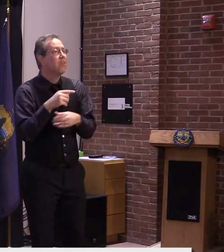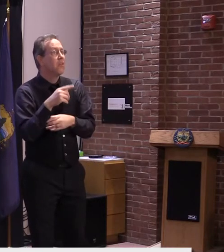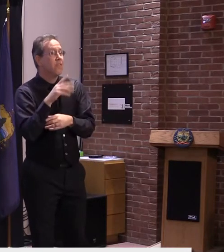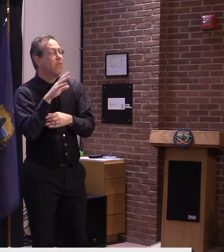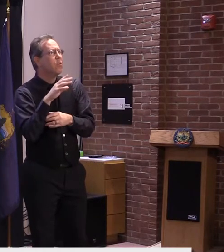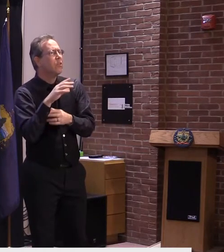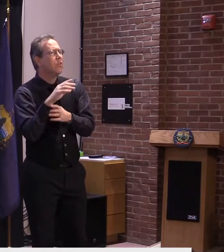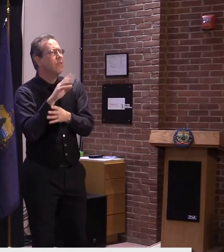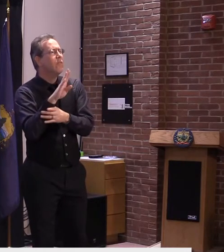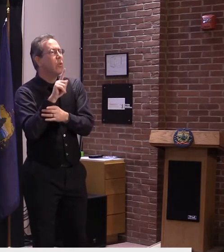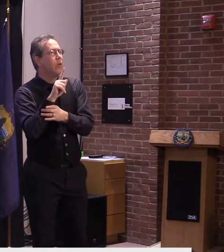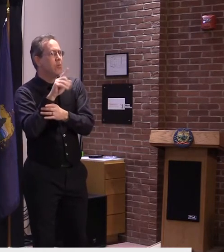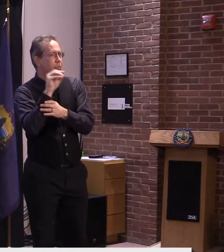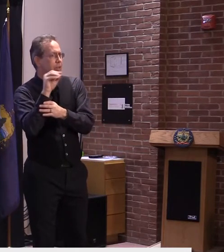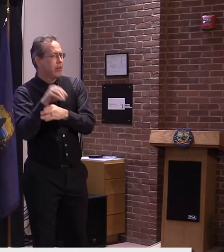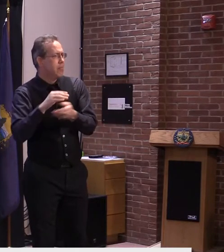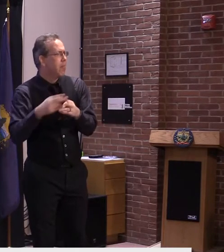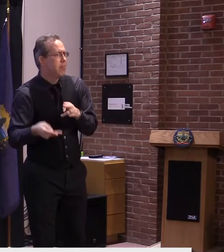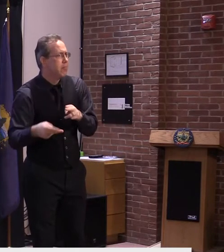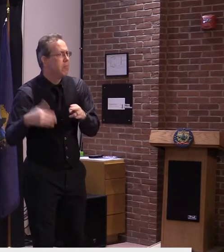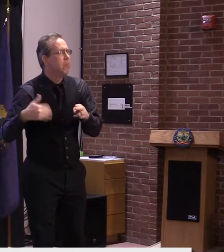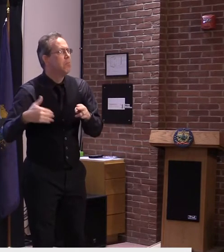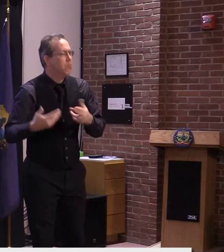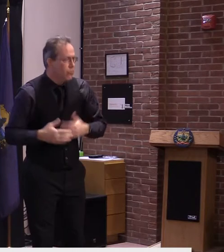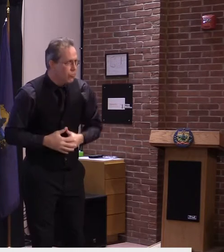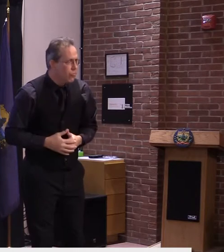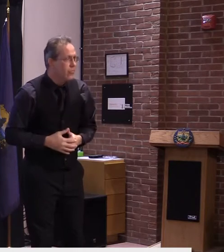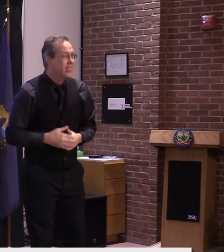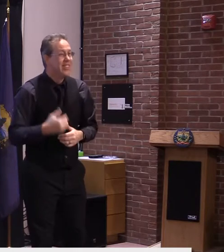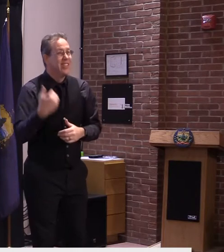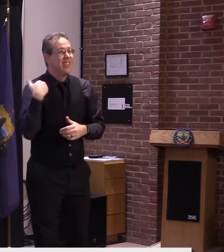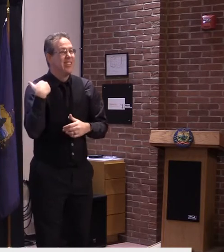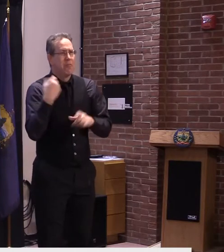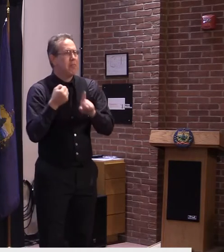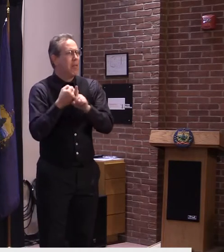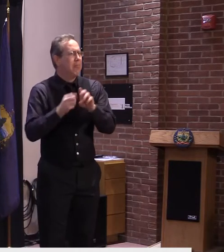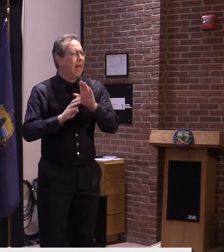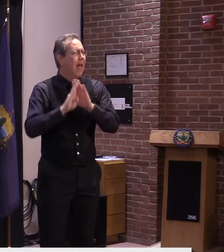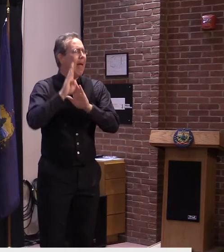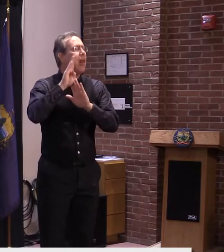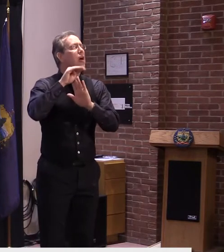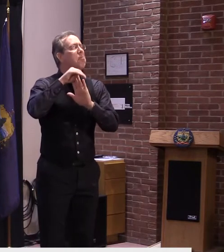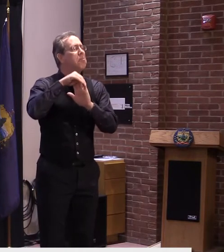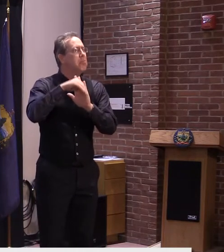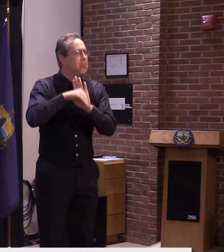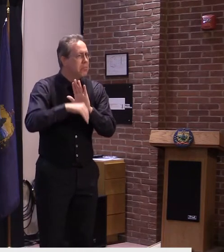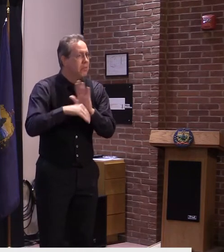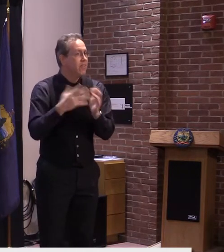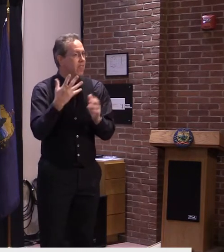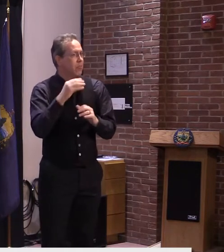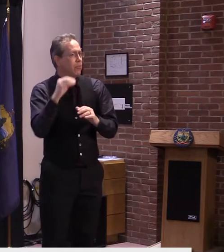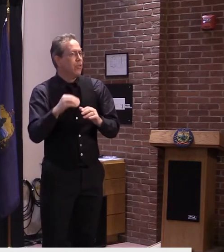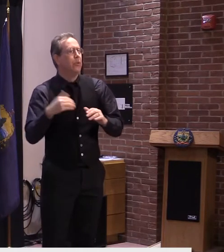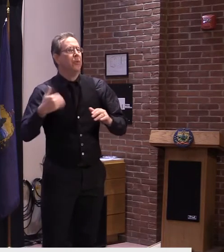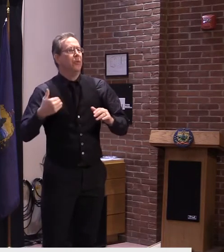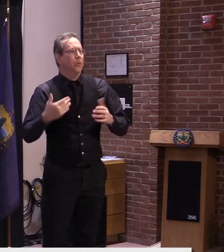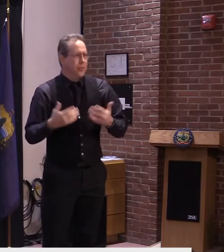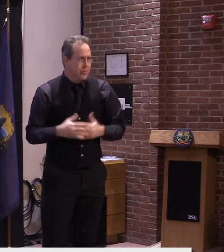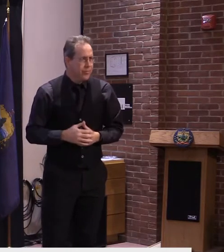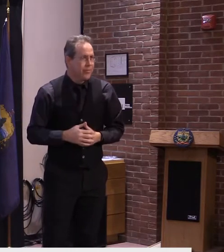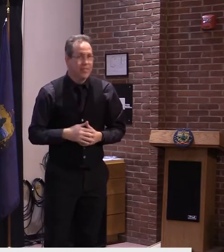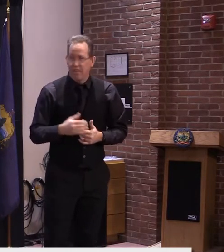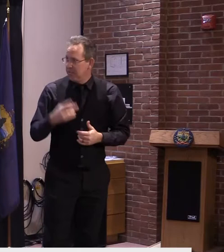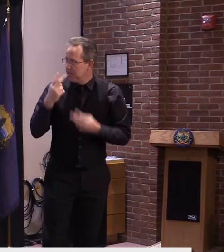since the peak in the middle of January. So on the case front, things are improving and expected to continue to improve.